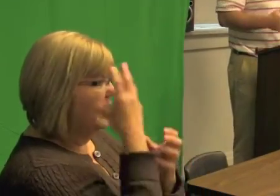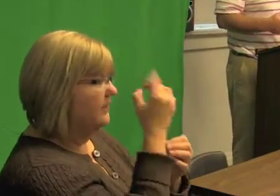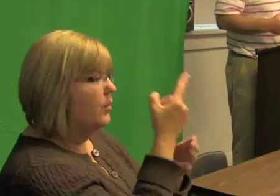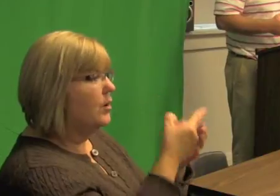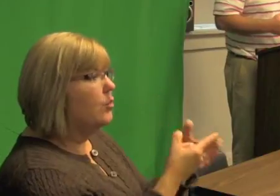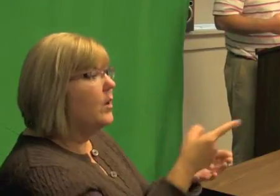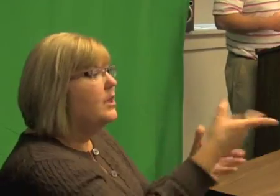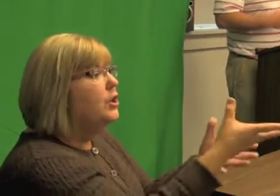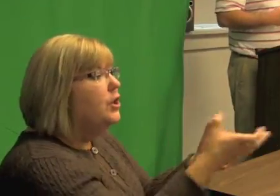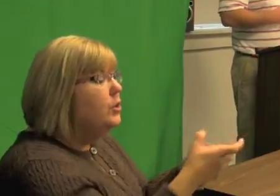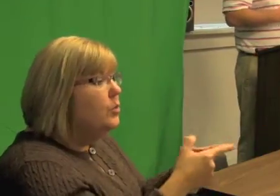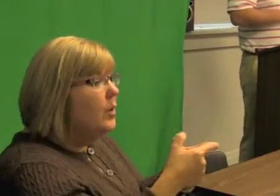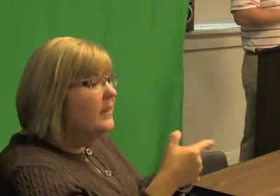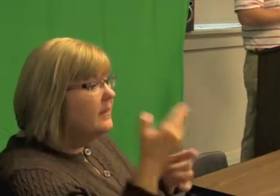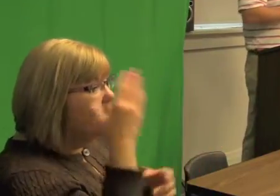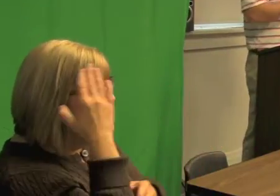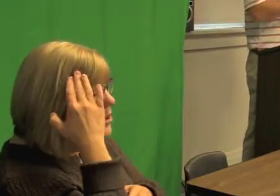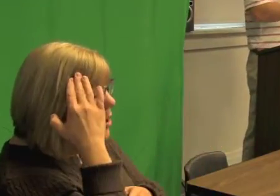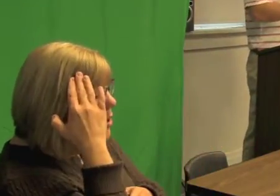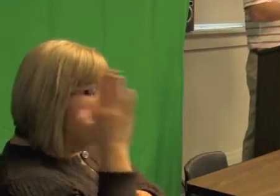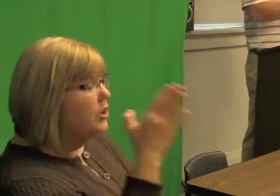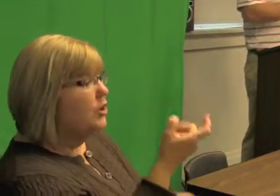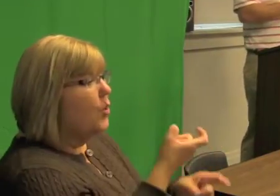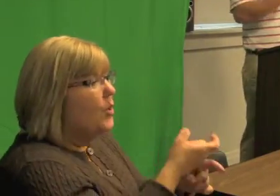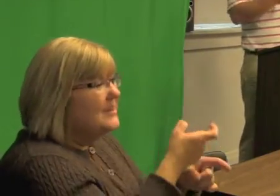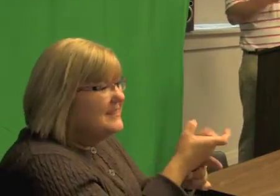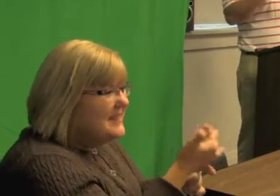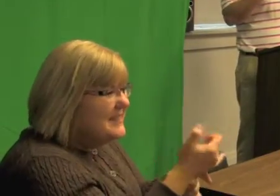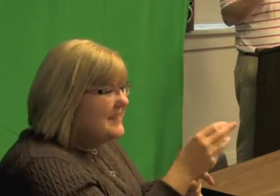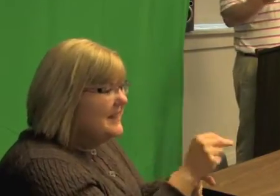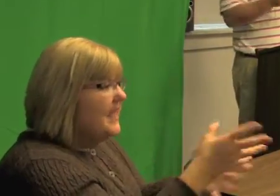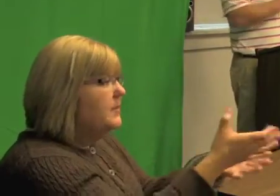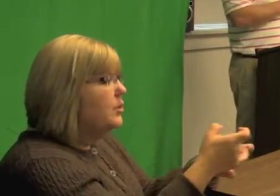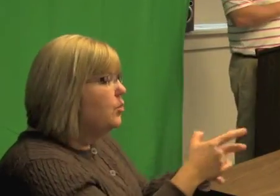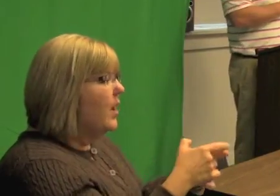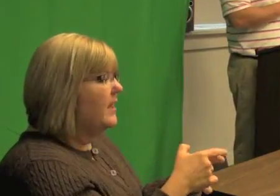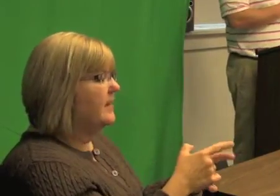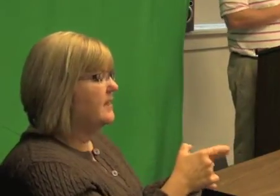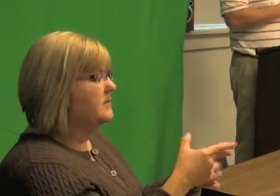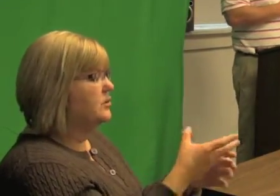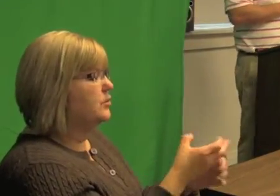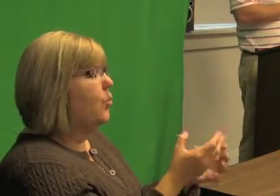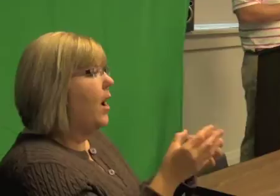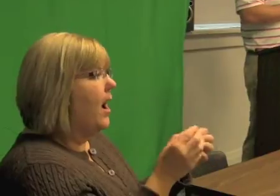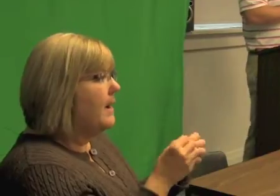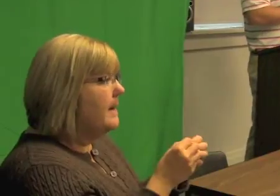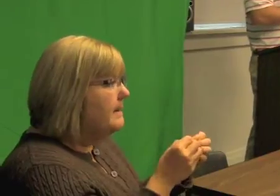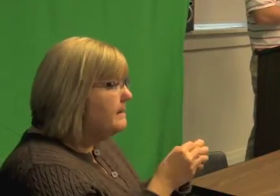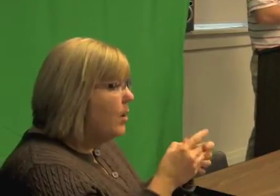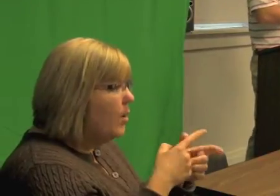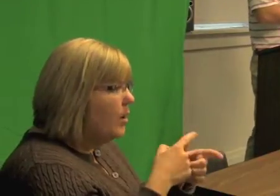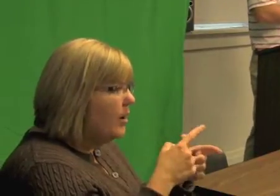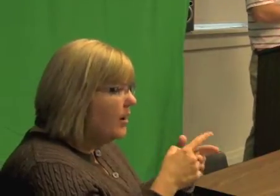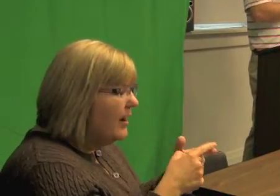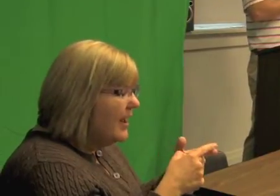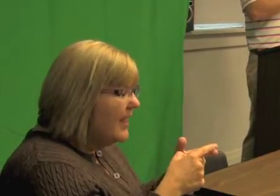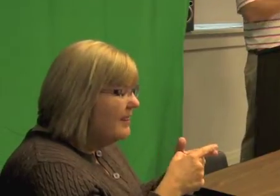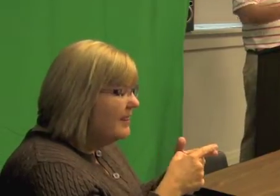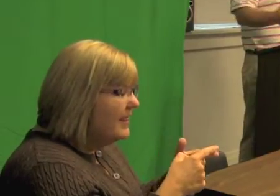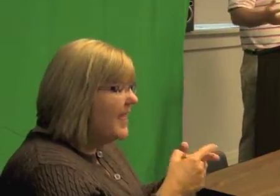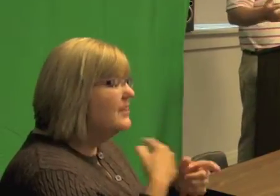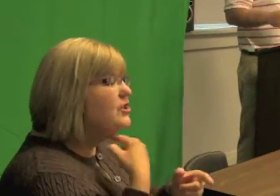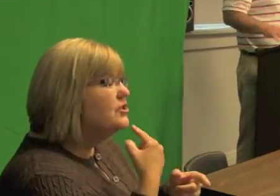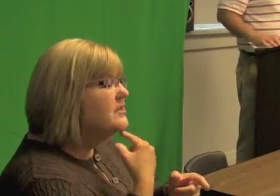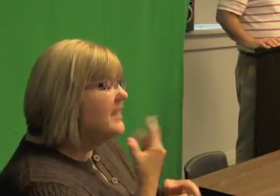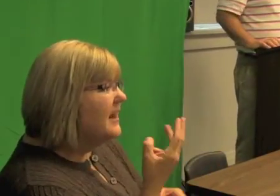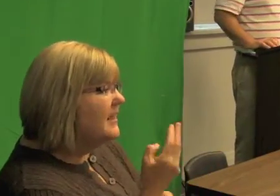want them to know. You're teasing the consumer, you want them to want more. And then obviously persuading, you're telling